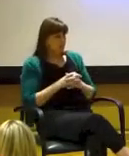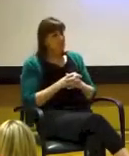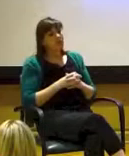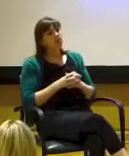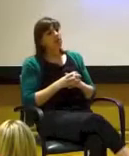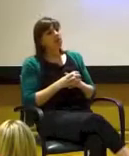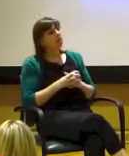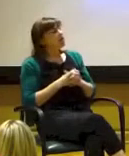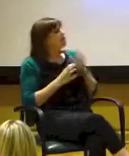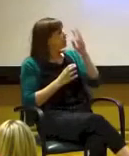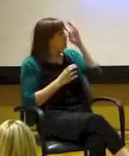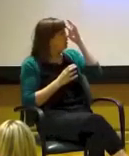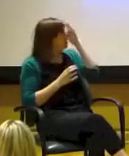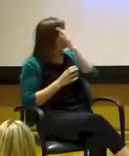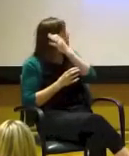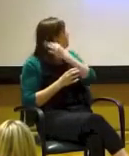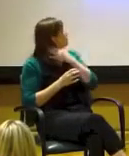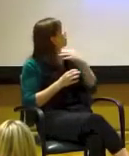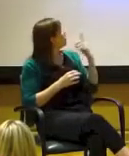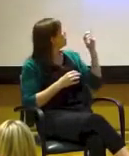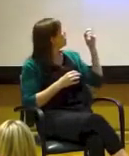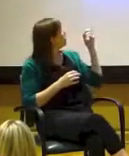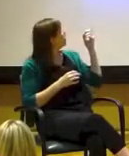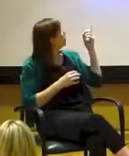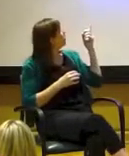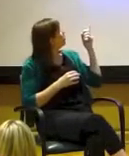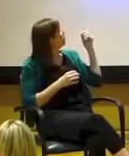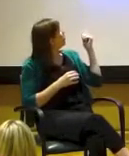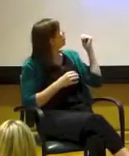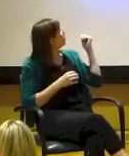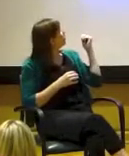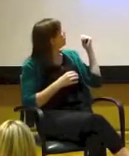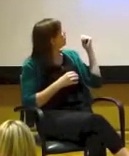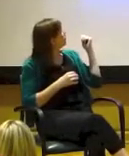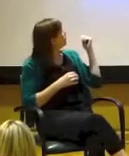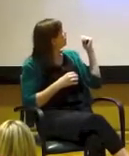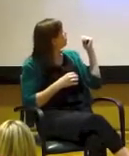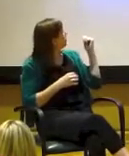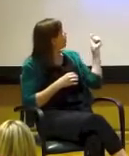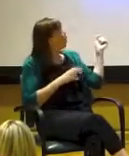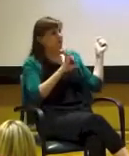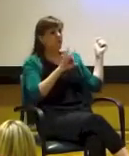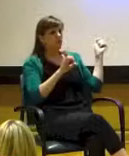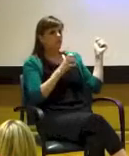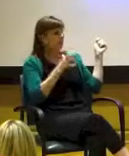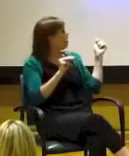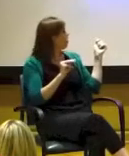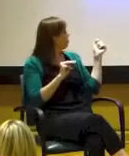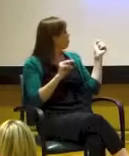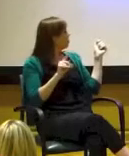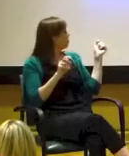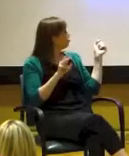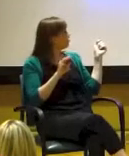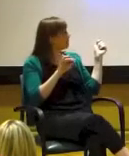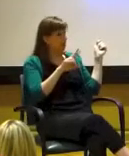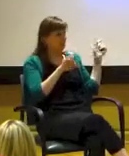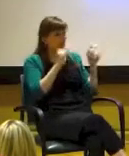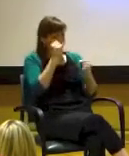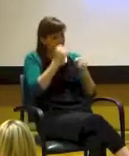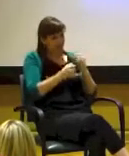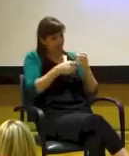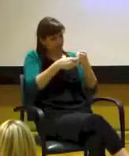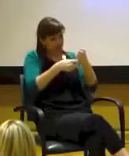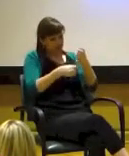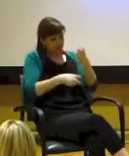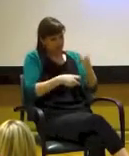The phylum terminale is a fancy term for a little thing that occurs at the very tip end of the spinal cord. And it